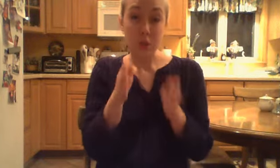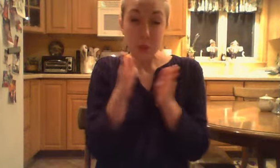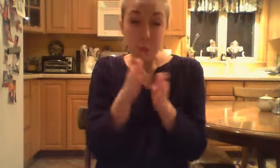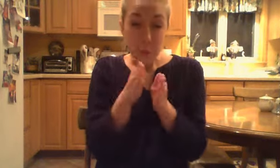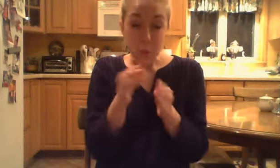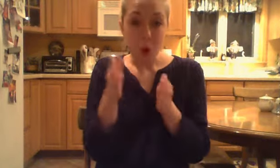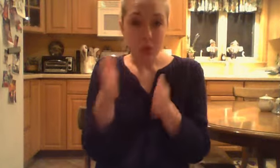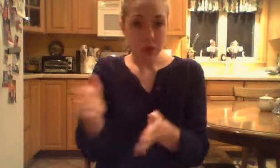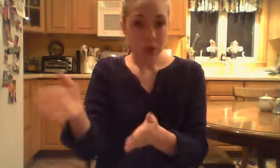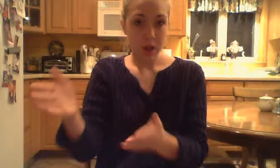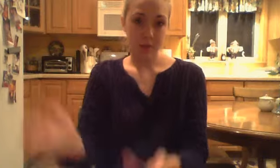paintings.